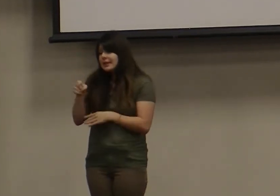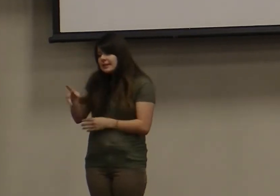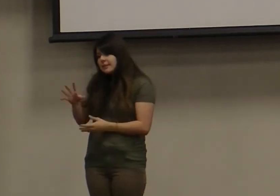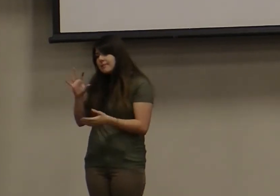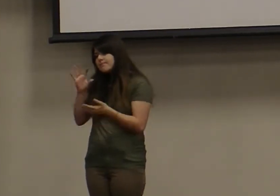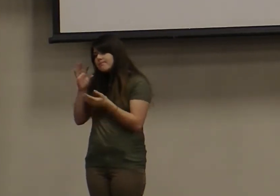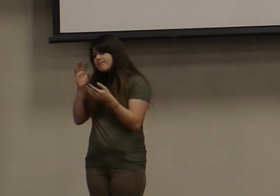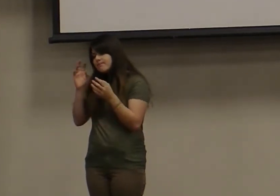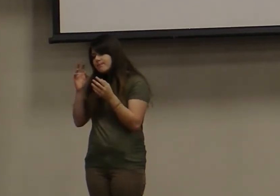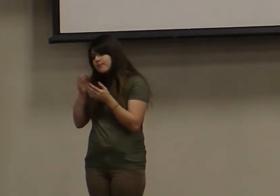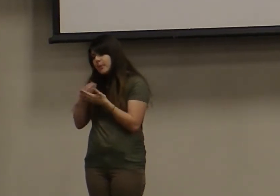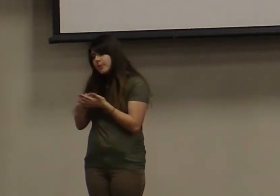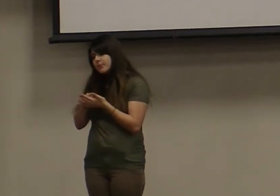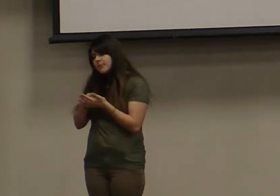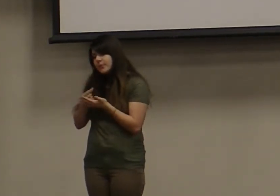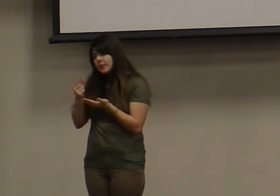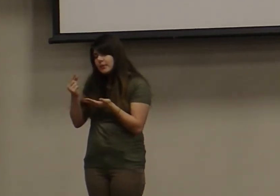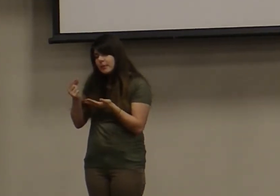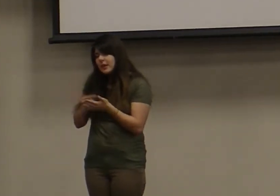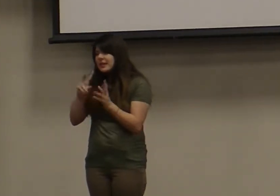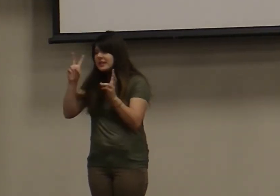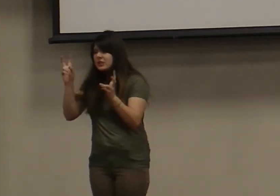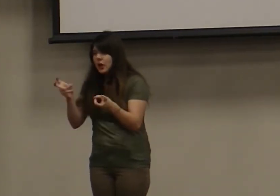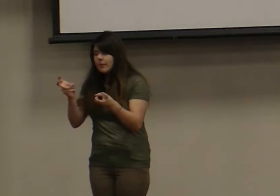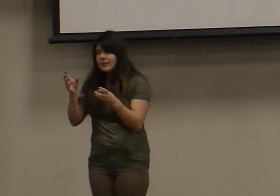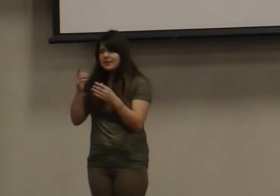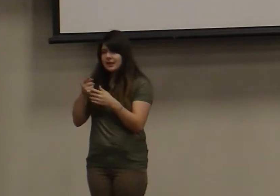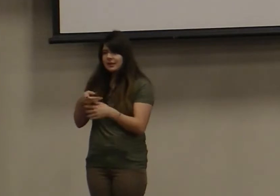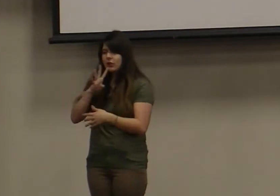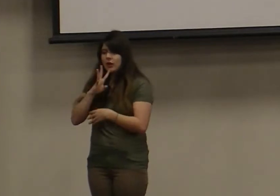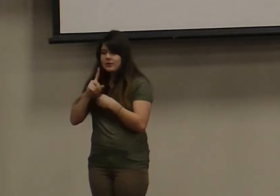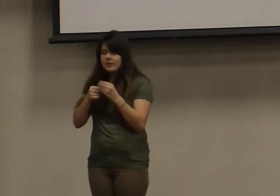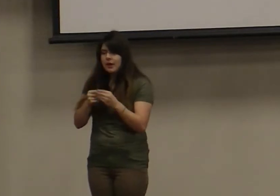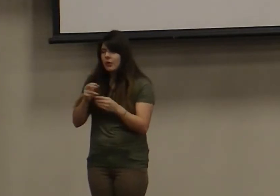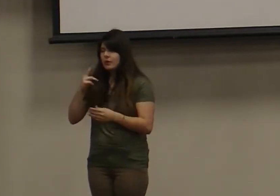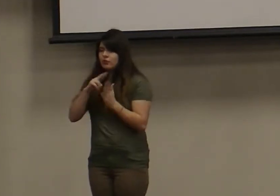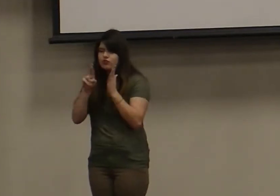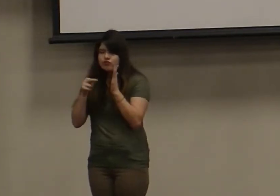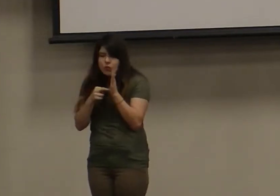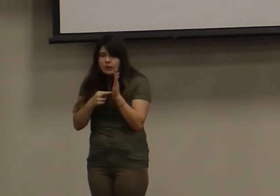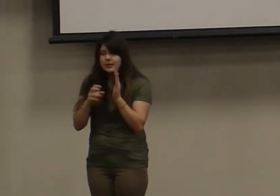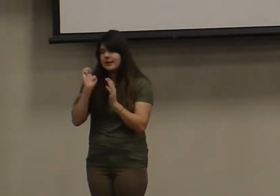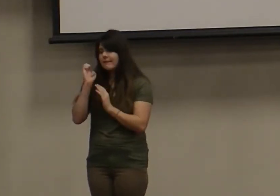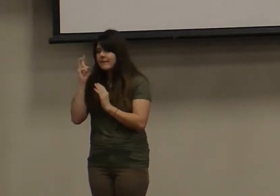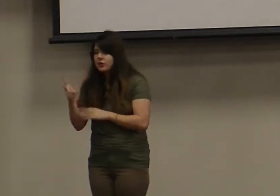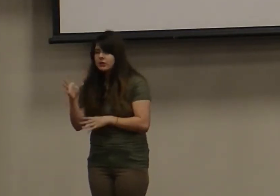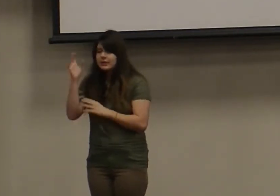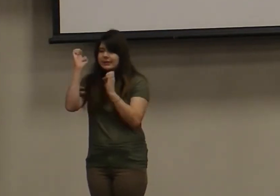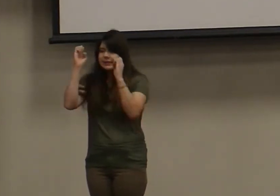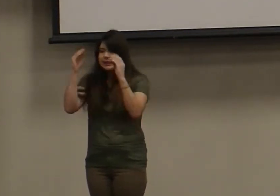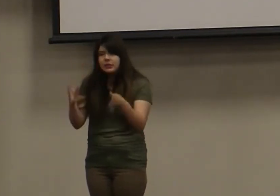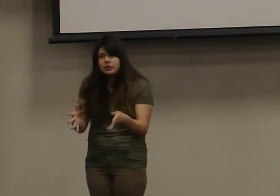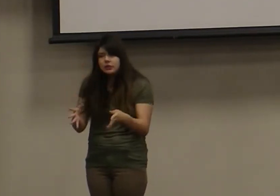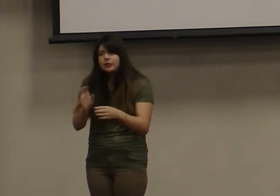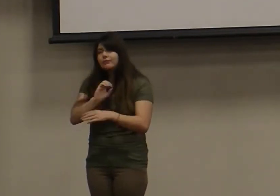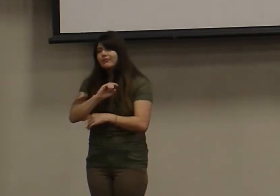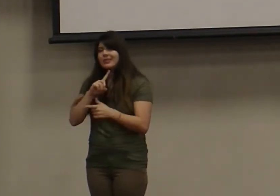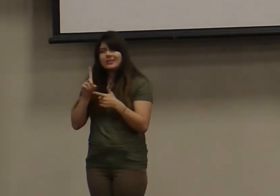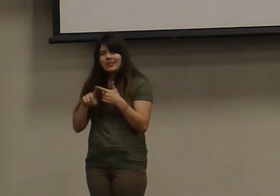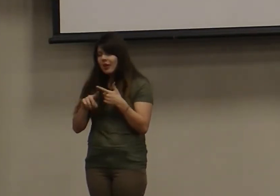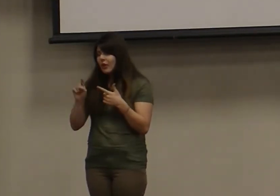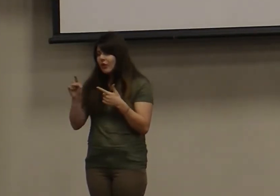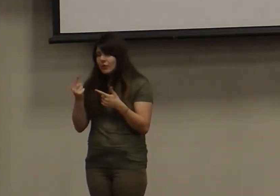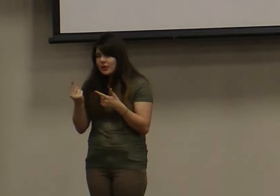the topics that he needs to cover, his role as an evangelist and teacher. Nor is this series